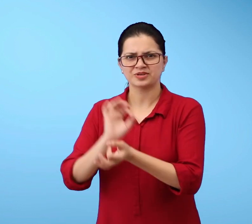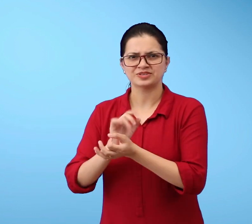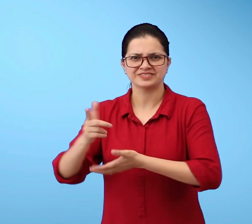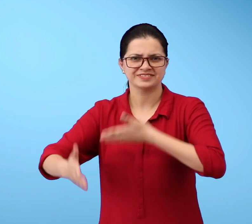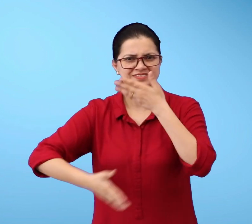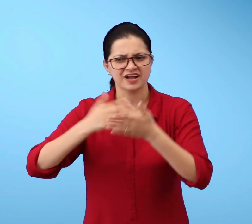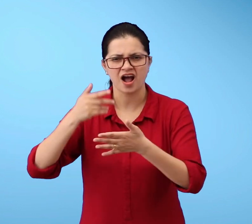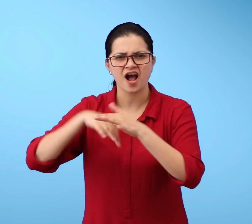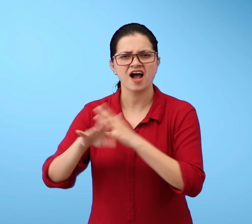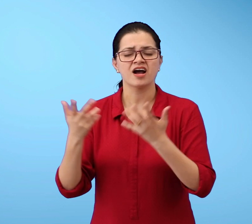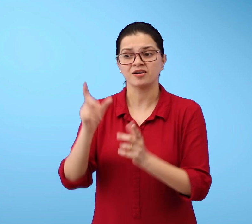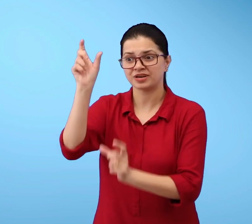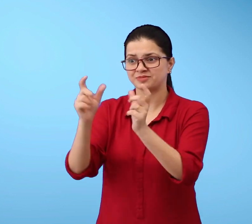He also taught people to be kind